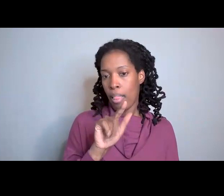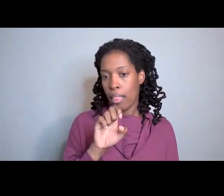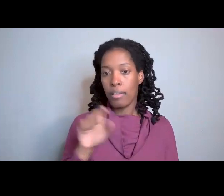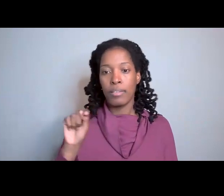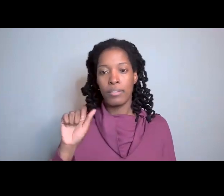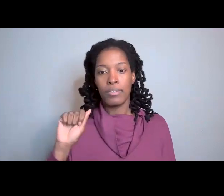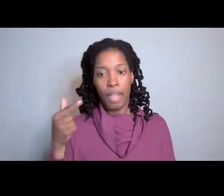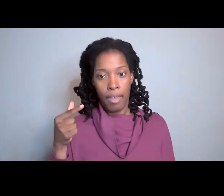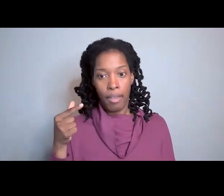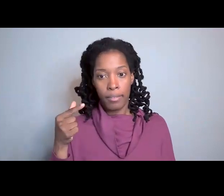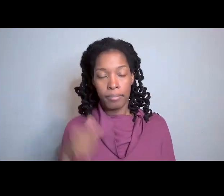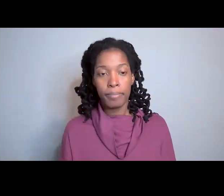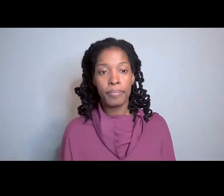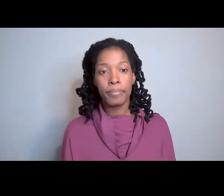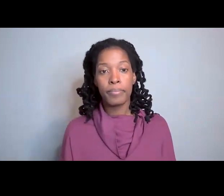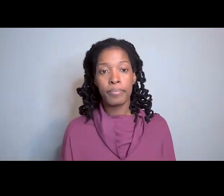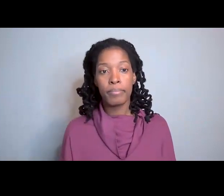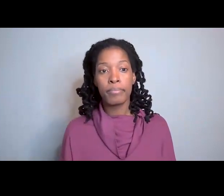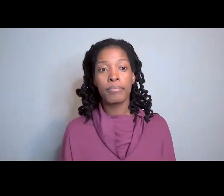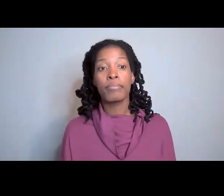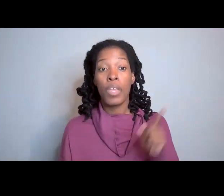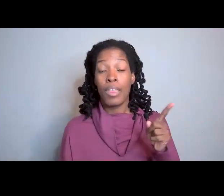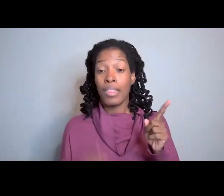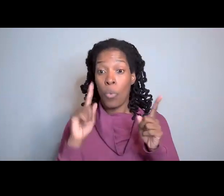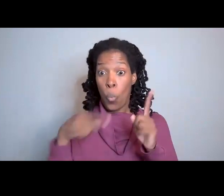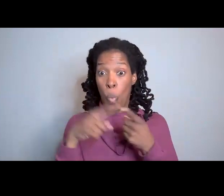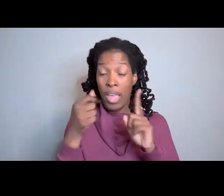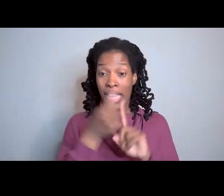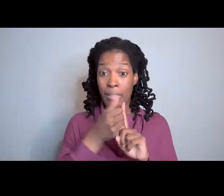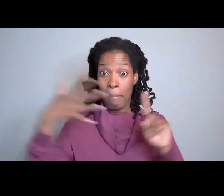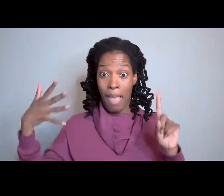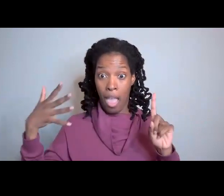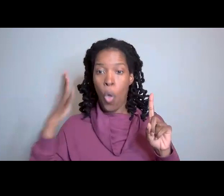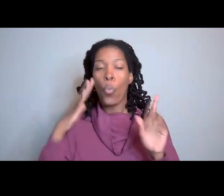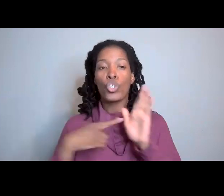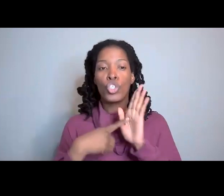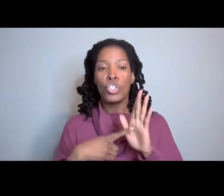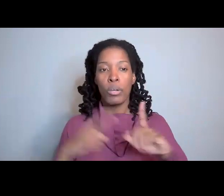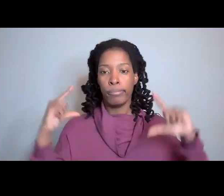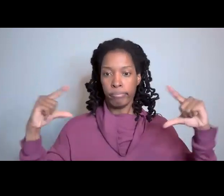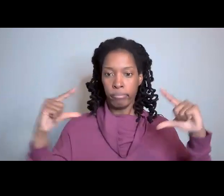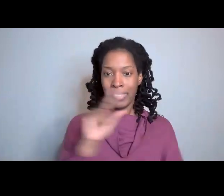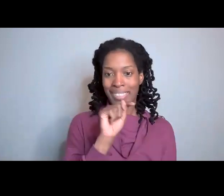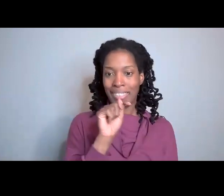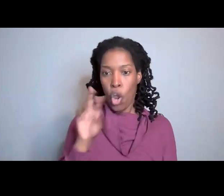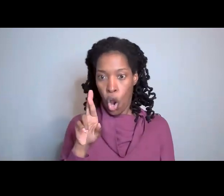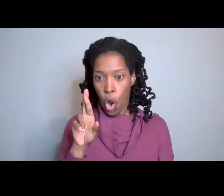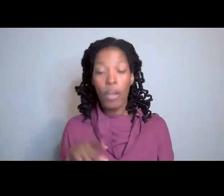which once it is expanded will show the TR, which are for table